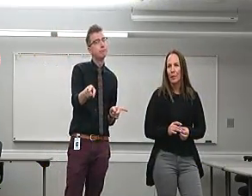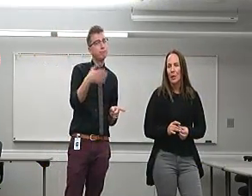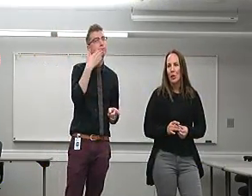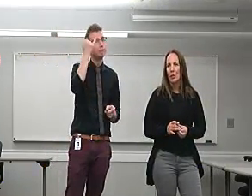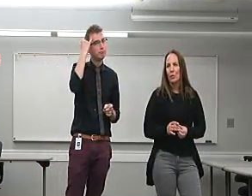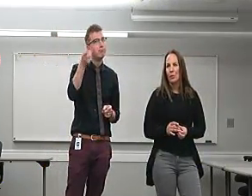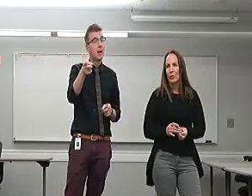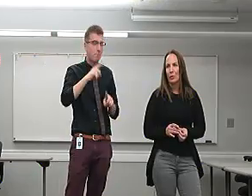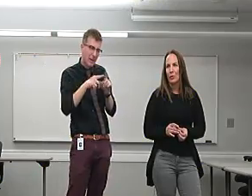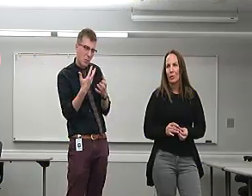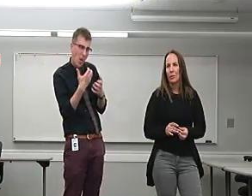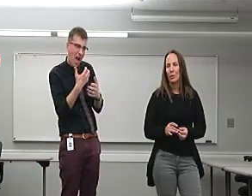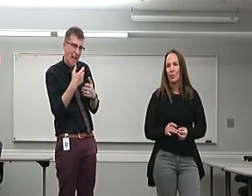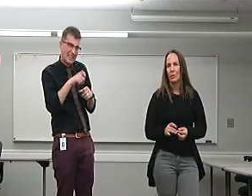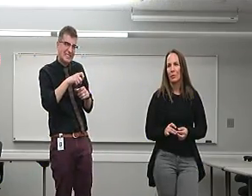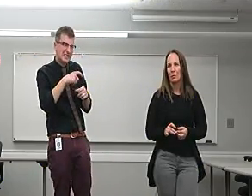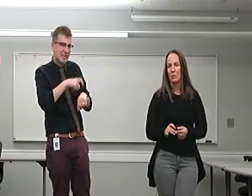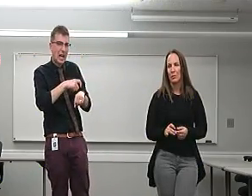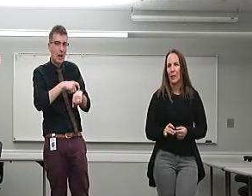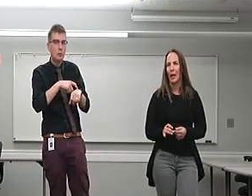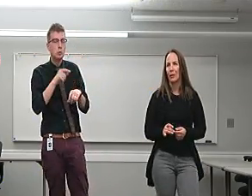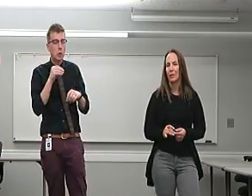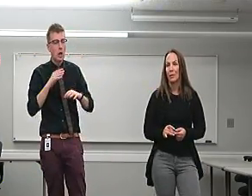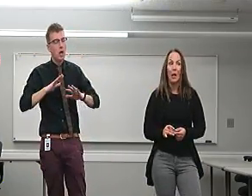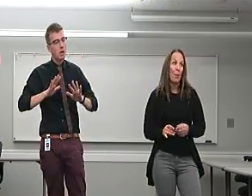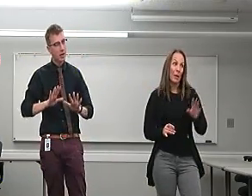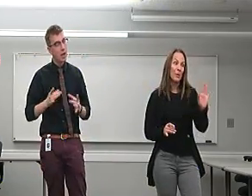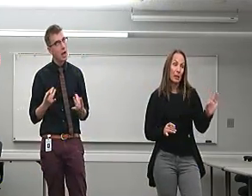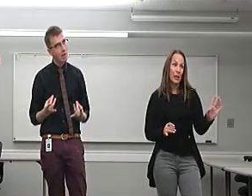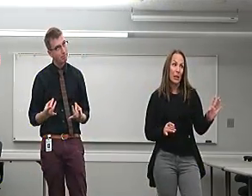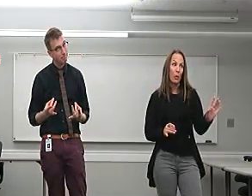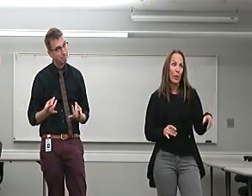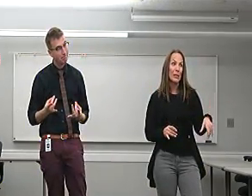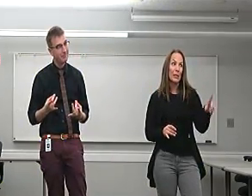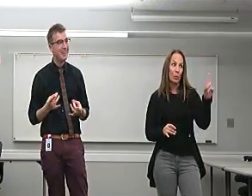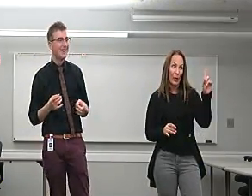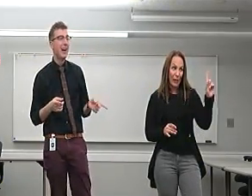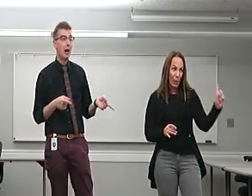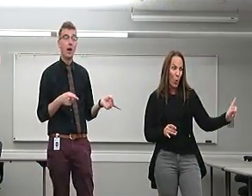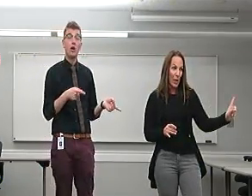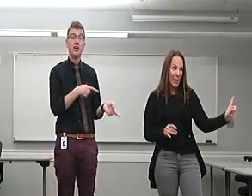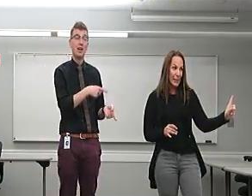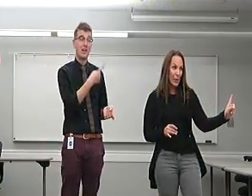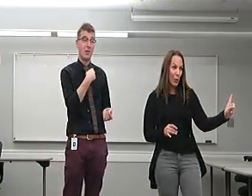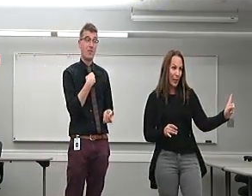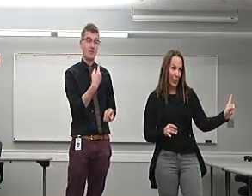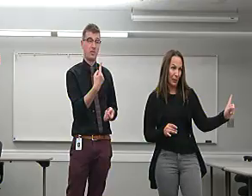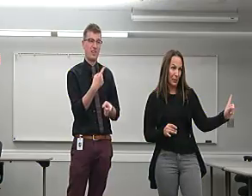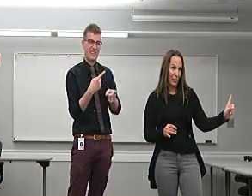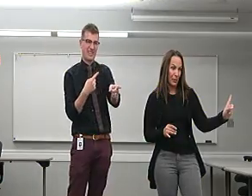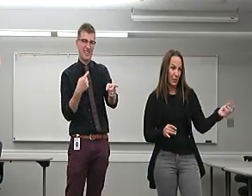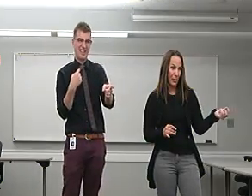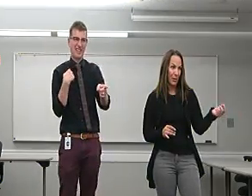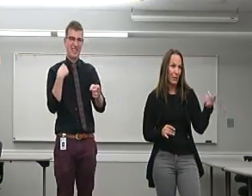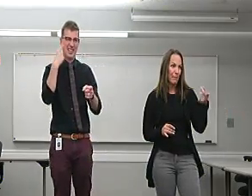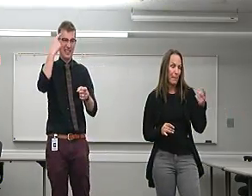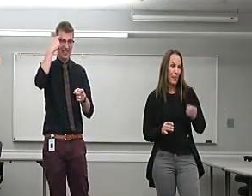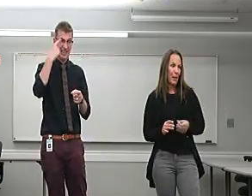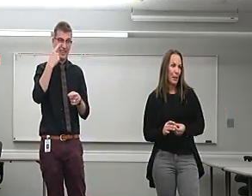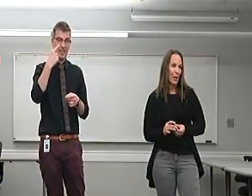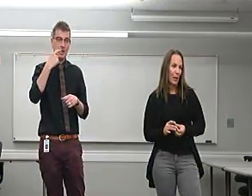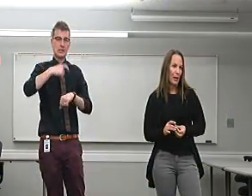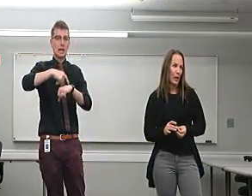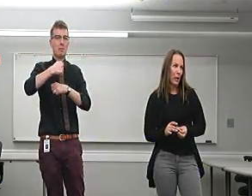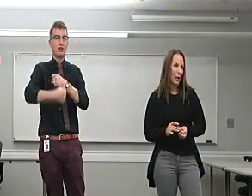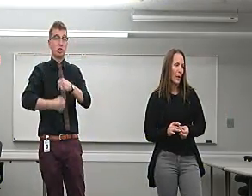to Yeah. But I'm not kidding. We had one ASL Time weekend. of year is hard too. Yeah. Yes.